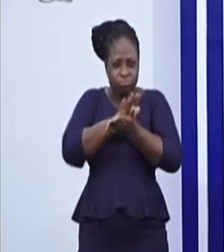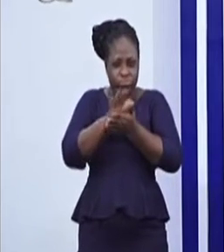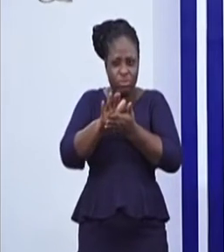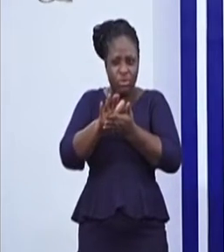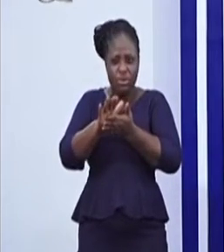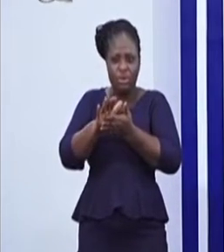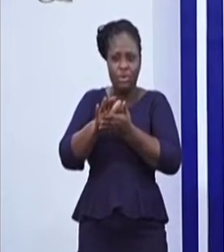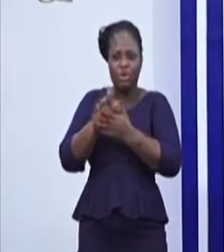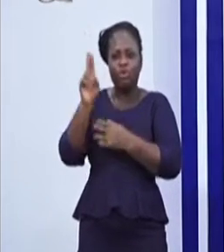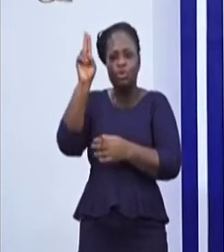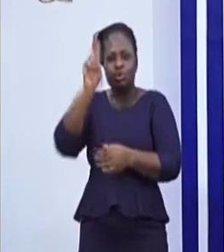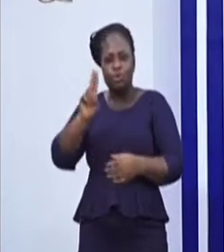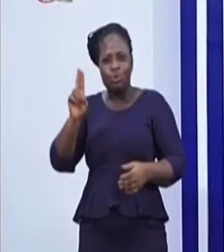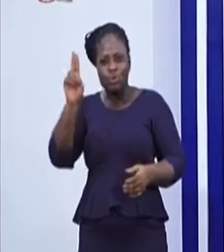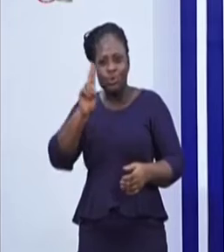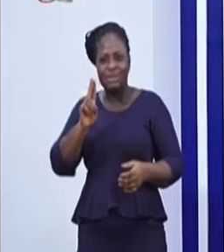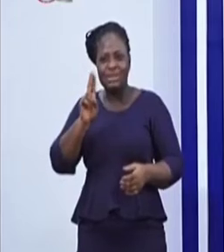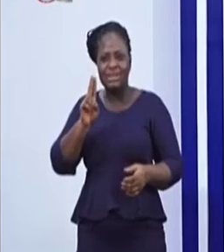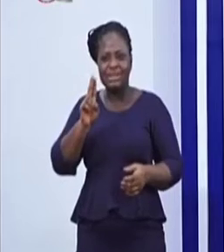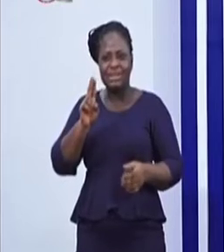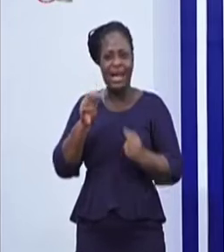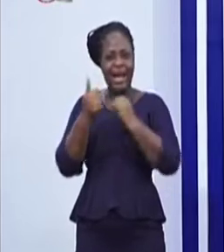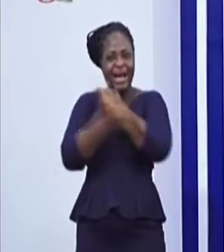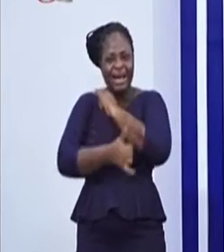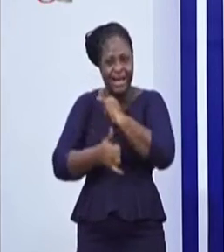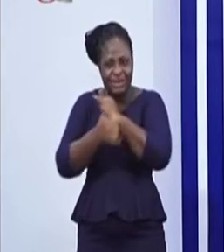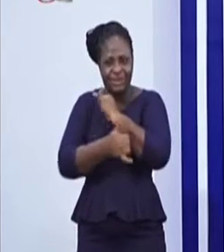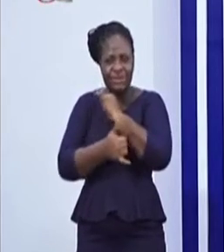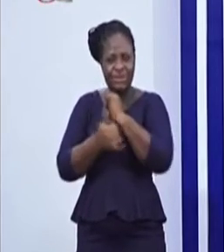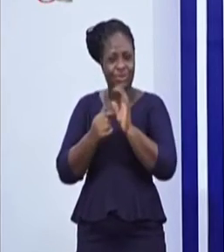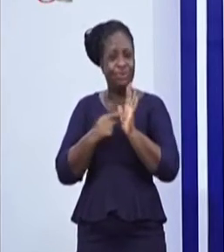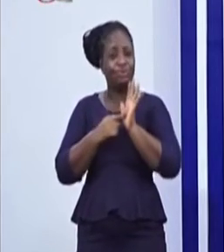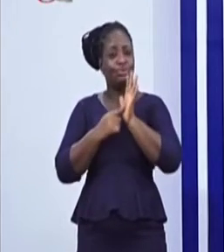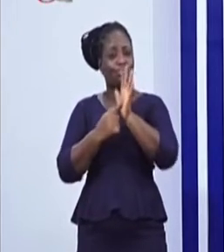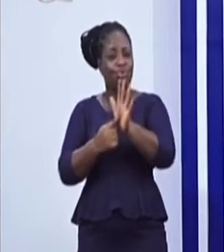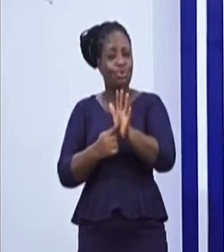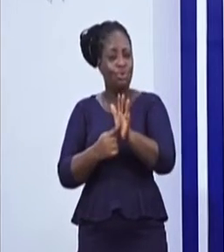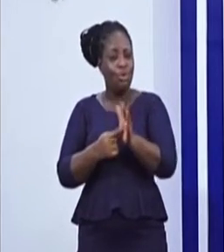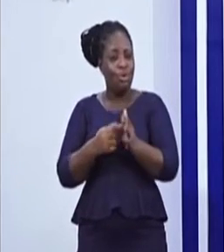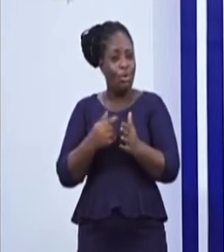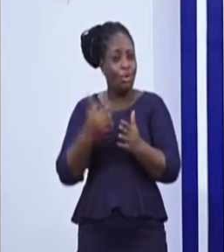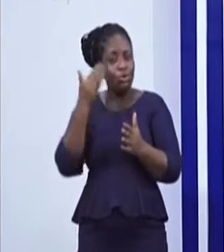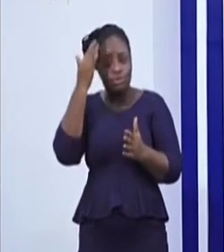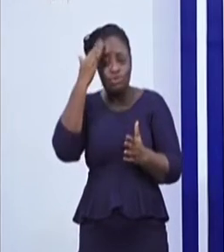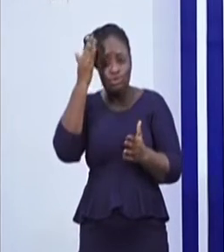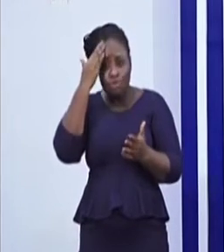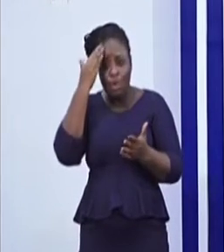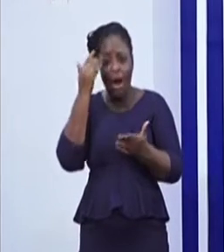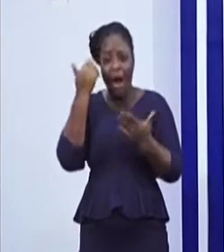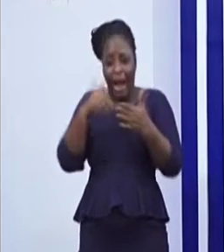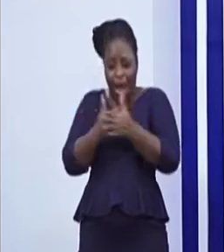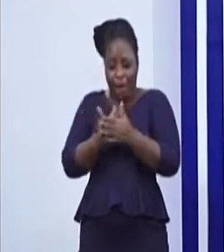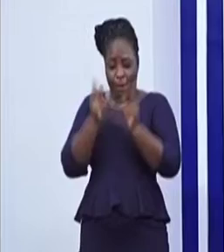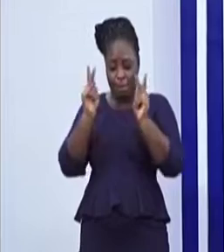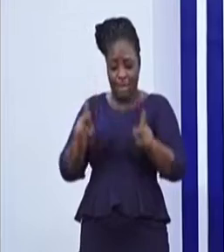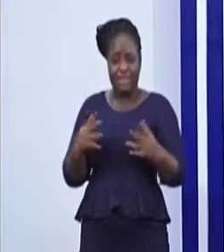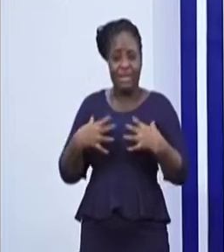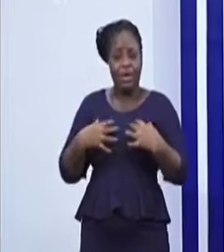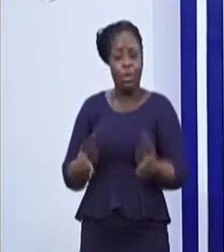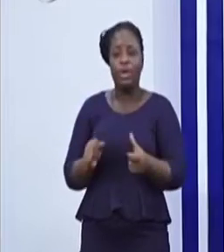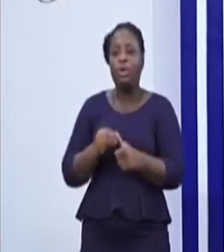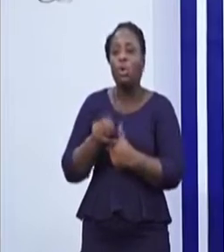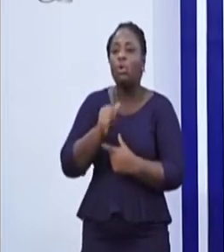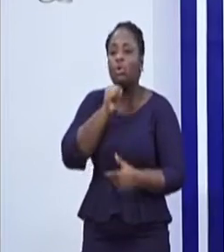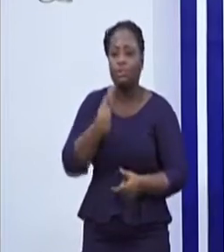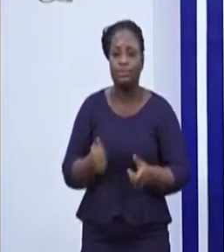protocol using, or the countries using to determine recovery. Recovery. Yes. Okay, thank you. Yes, madam. You have the